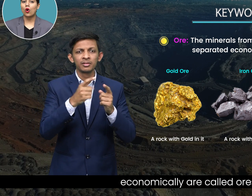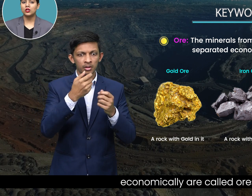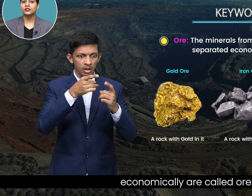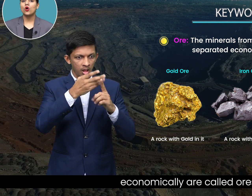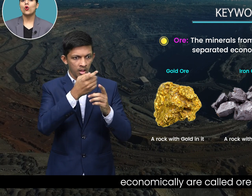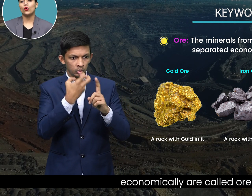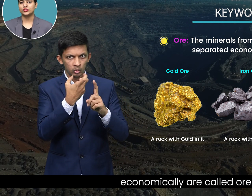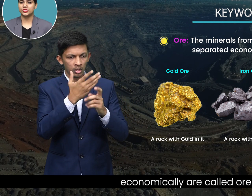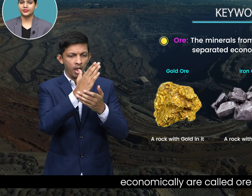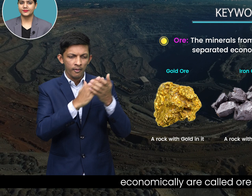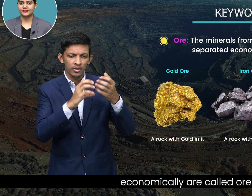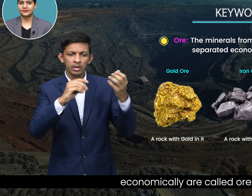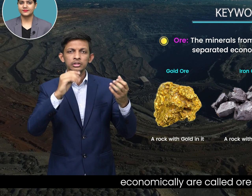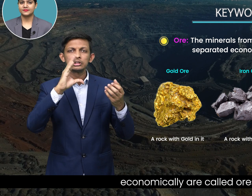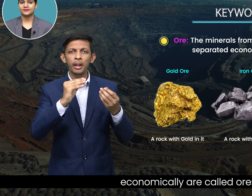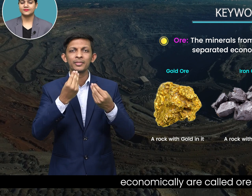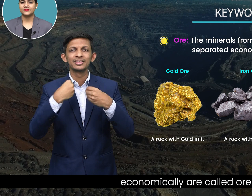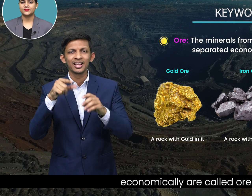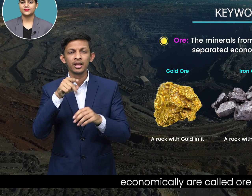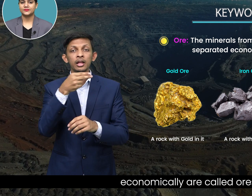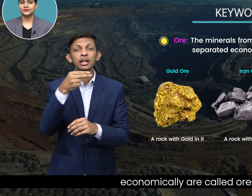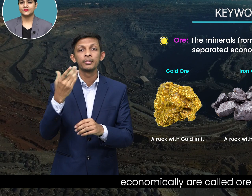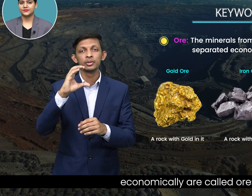are called ores.